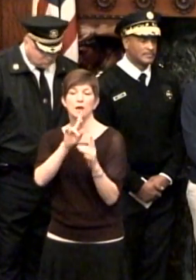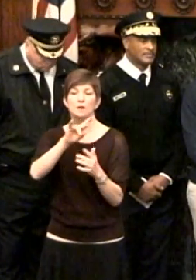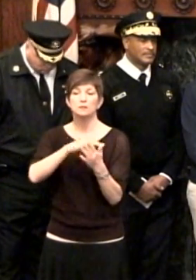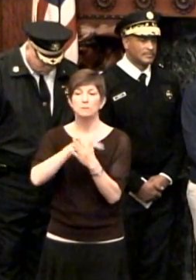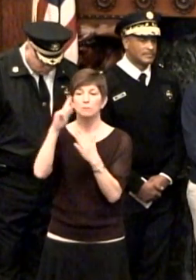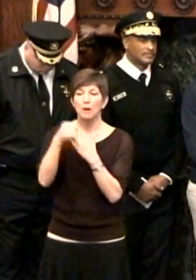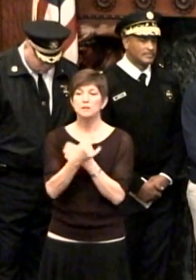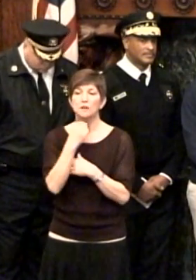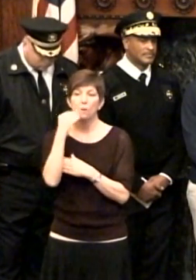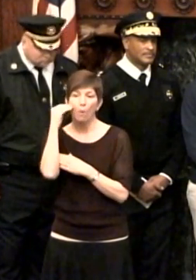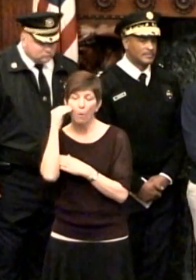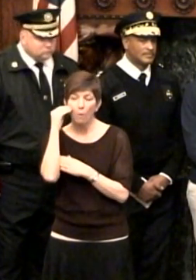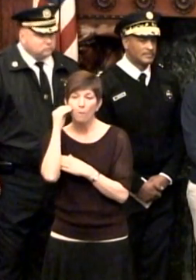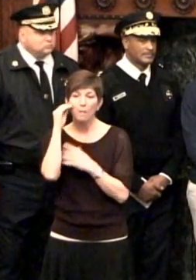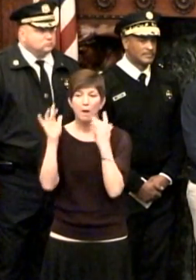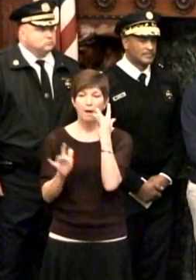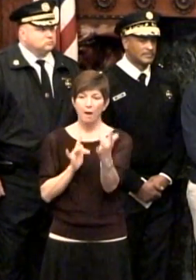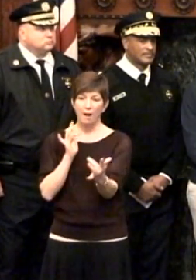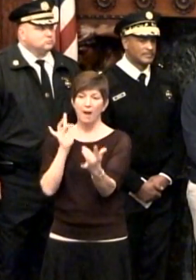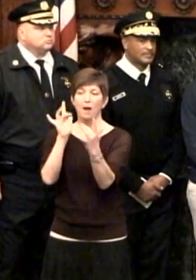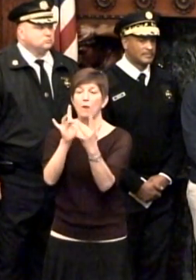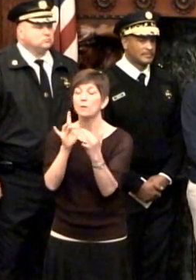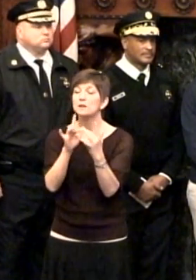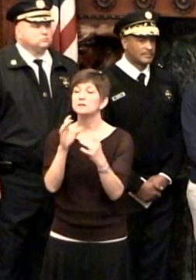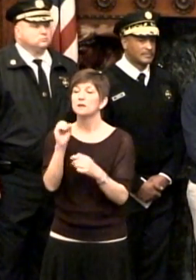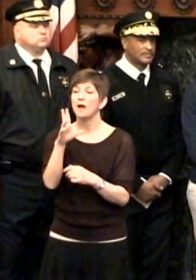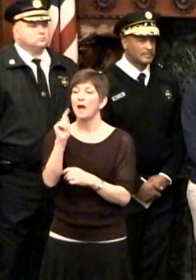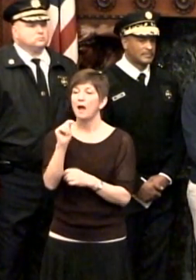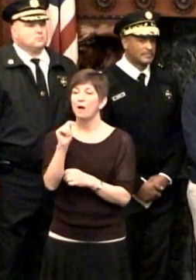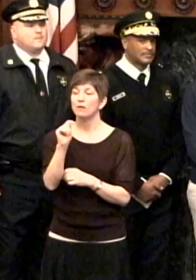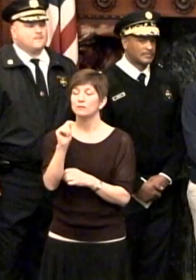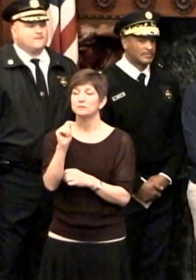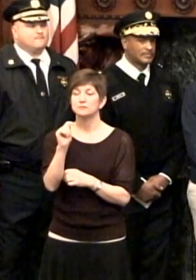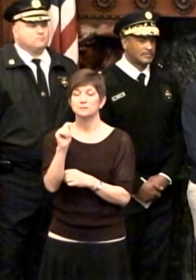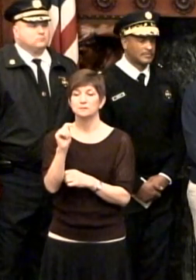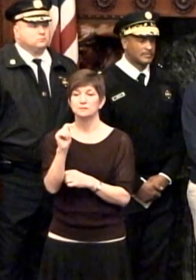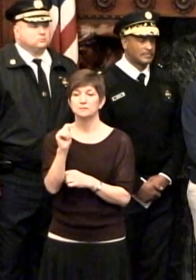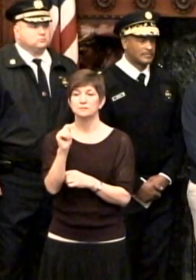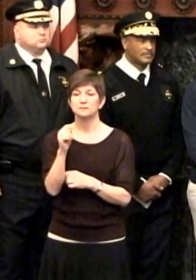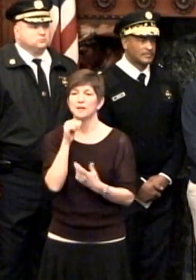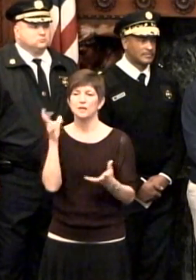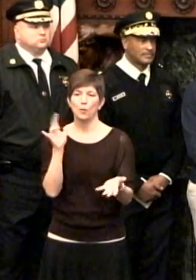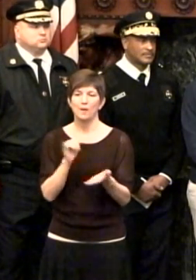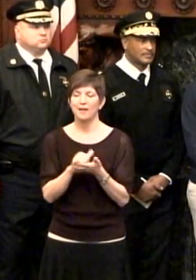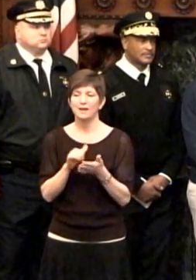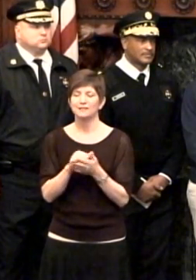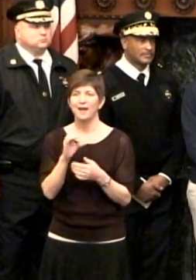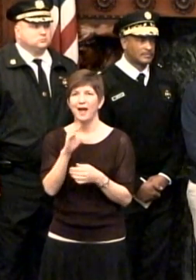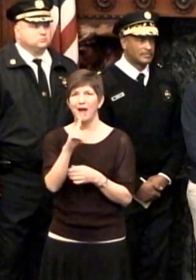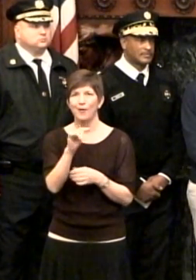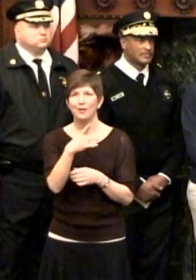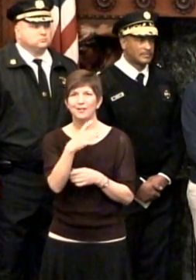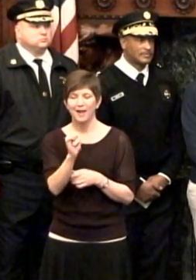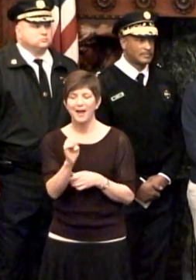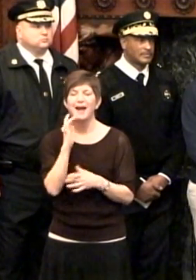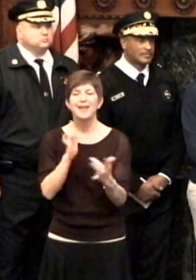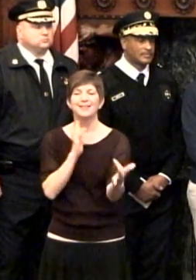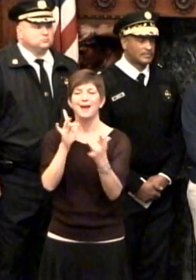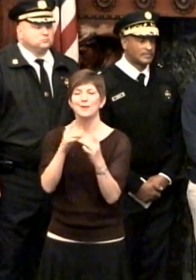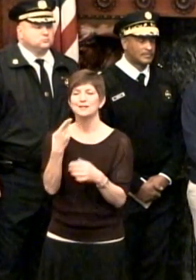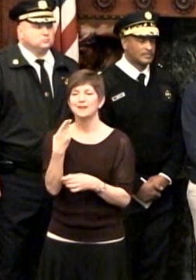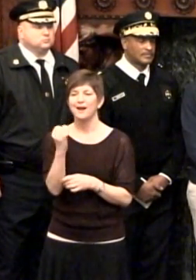Home Outreach Outline. Outreach, you don't want to do the outreach outline, you want to do the outreach